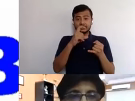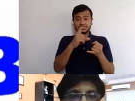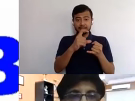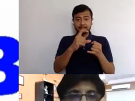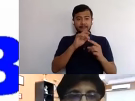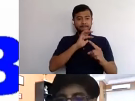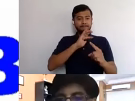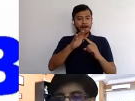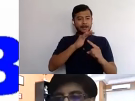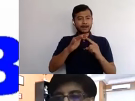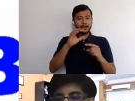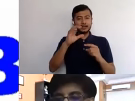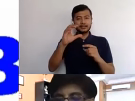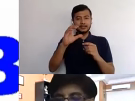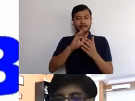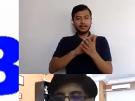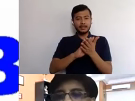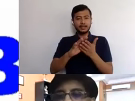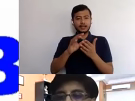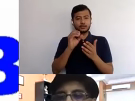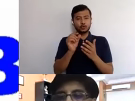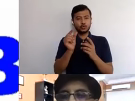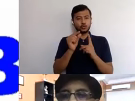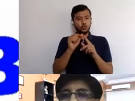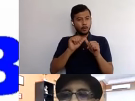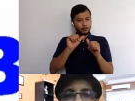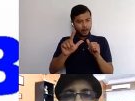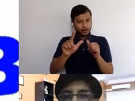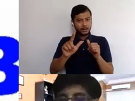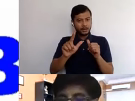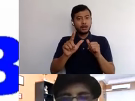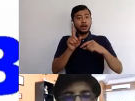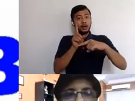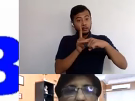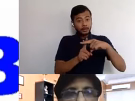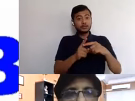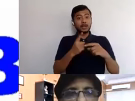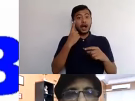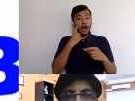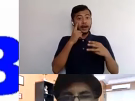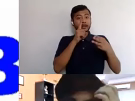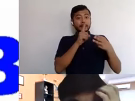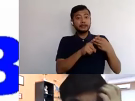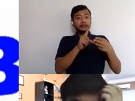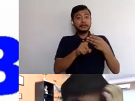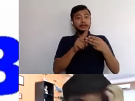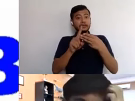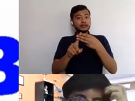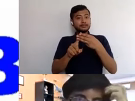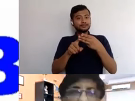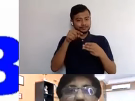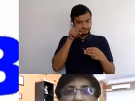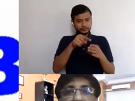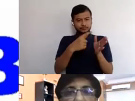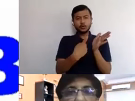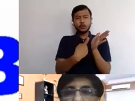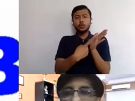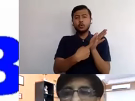standard that we have been driving for the last couple of years. So as